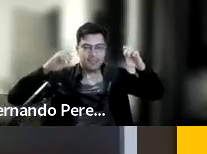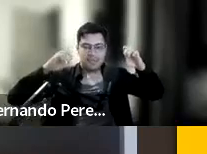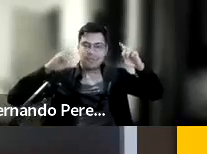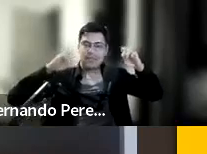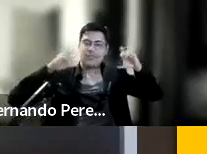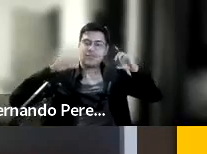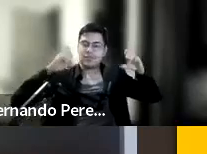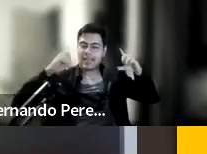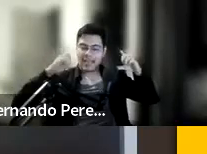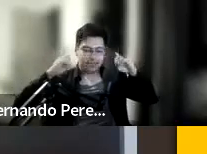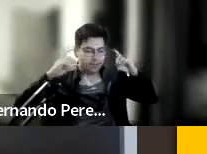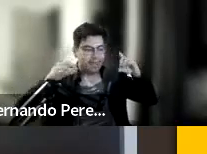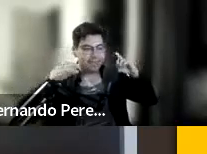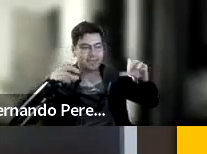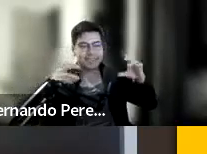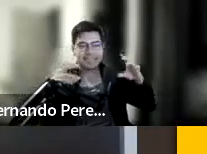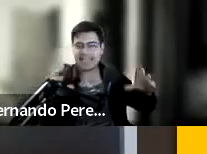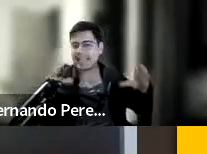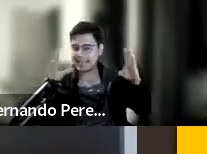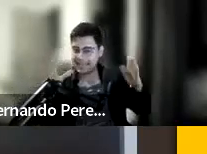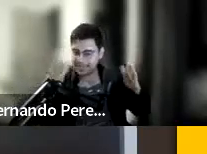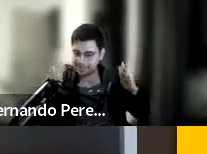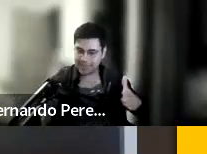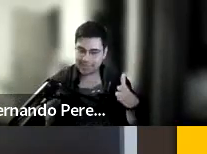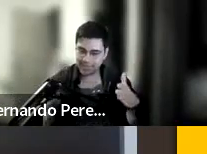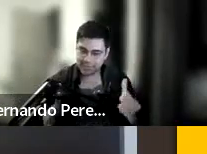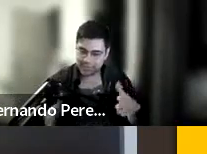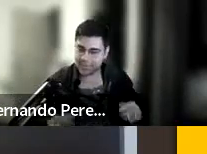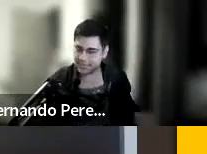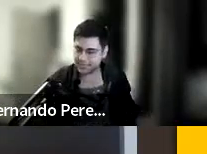Tomen una foto, algún objeto que tengan enfrente de ustedes.